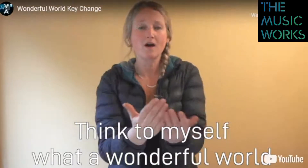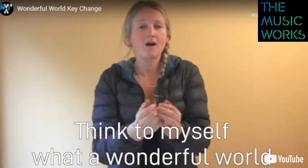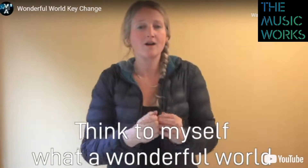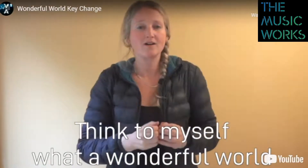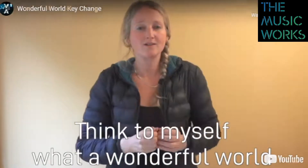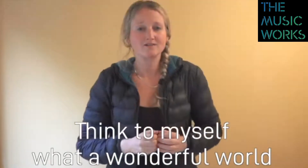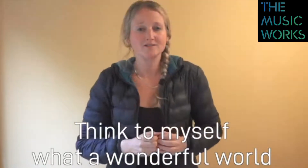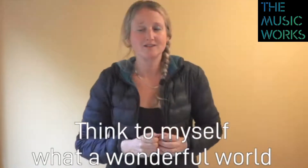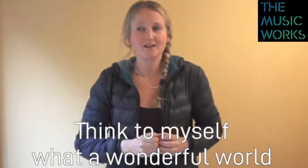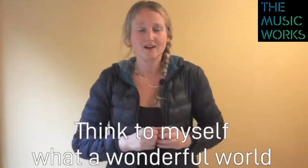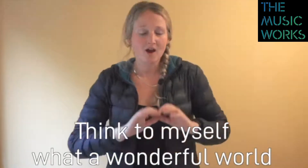world,